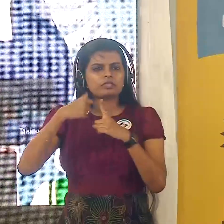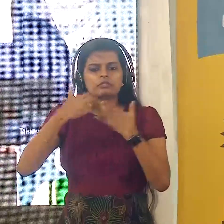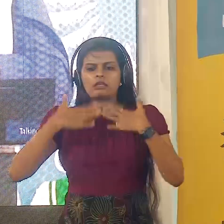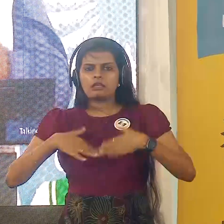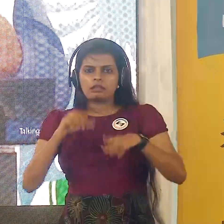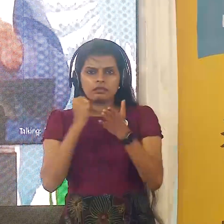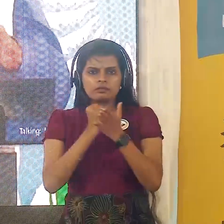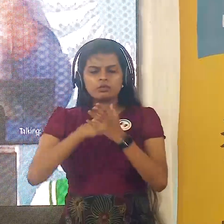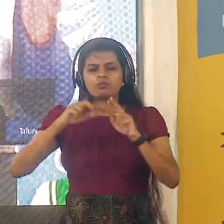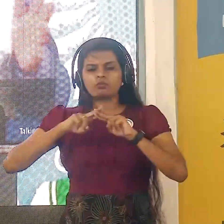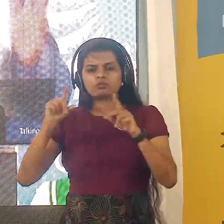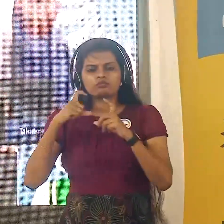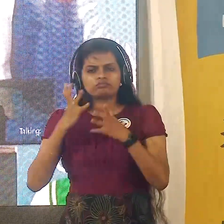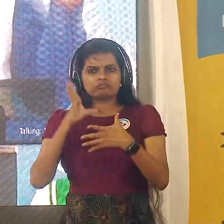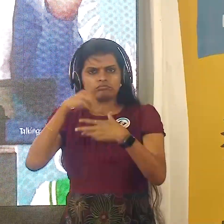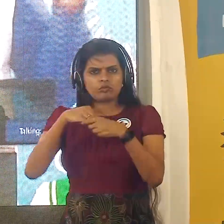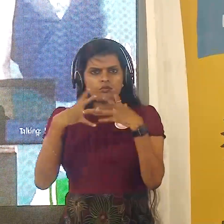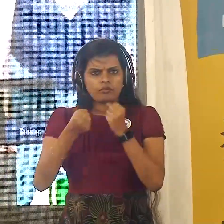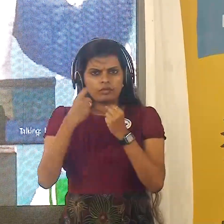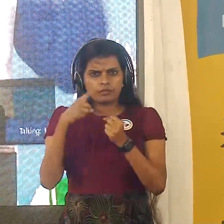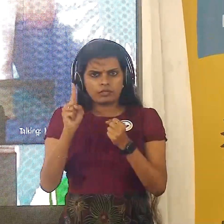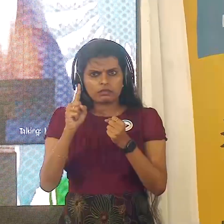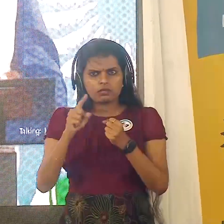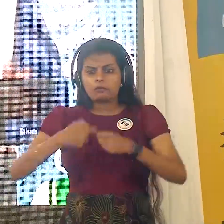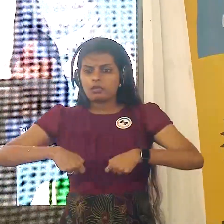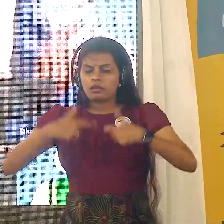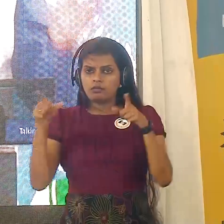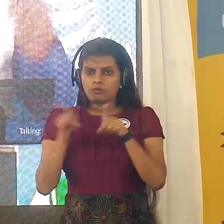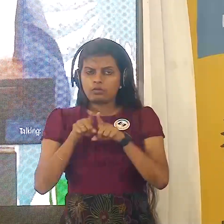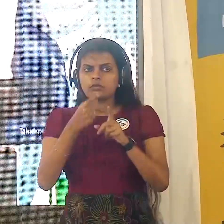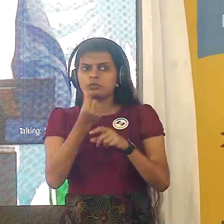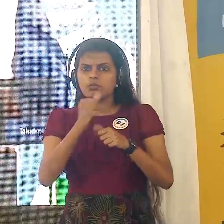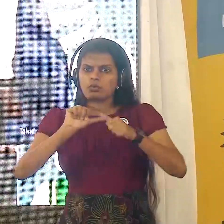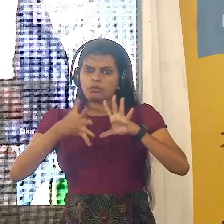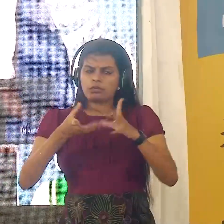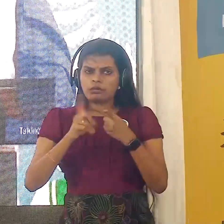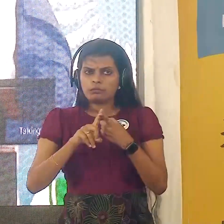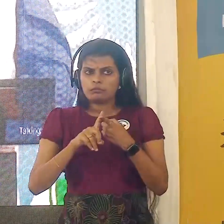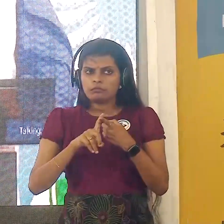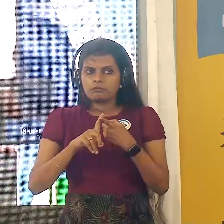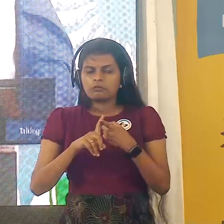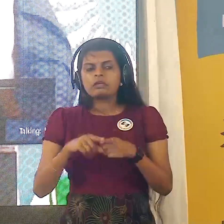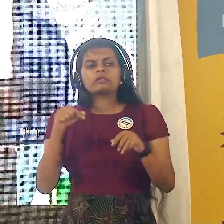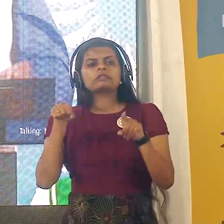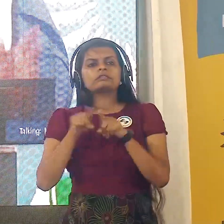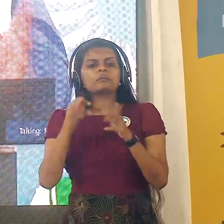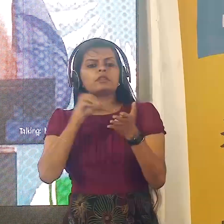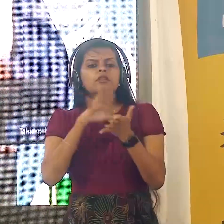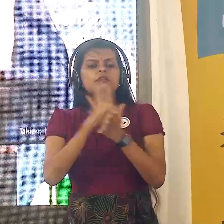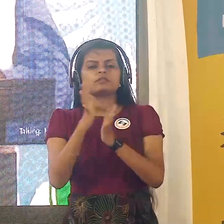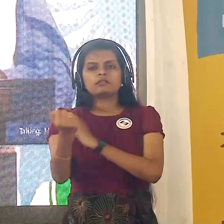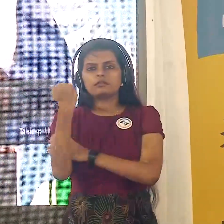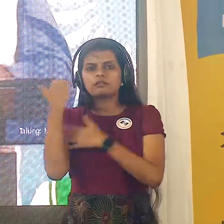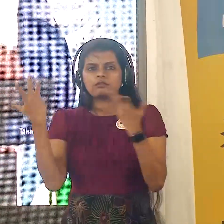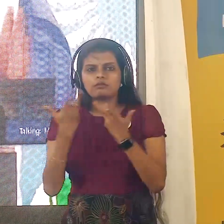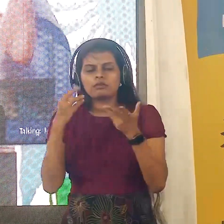health purposes. It is not just that you have money and everything will be taken care of automatically. Land rights are